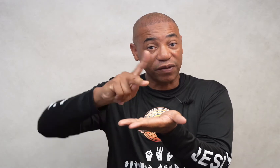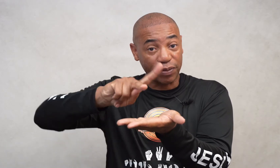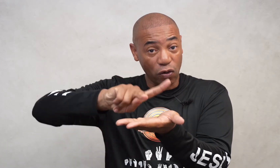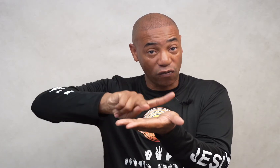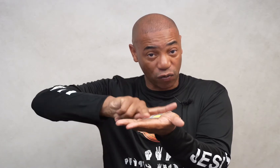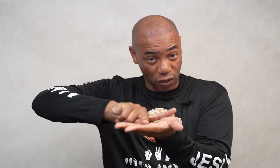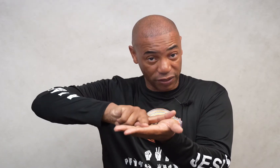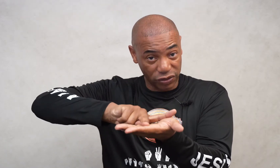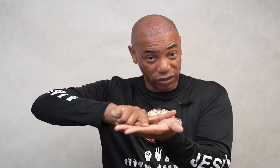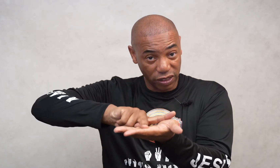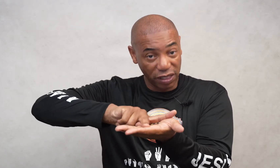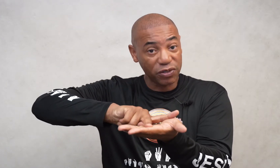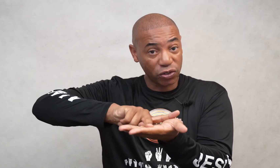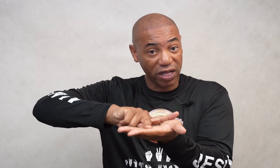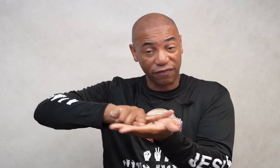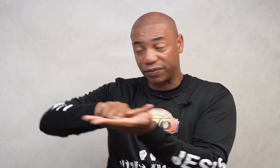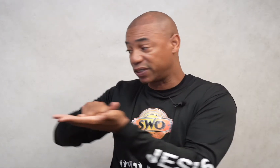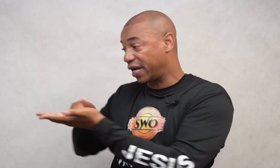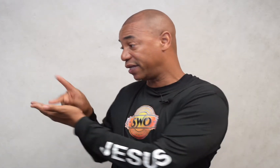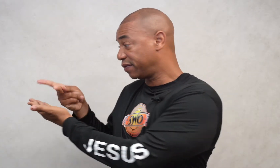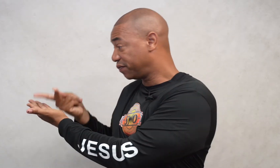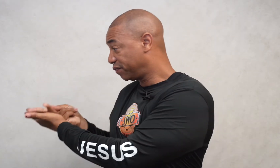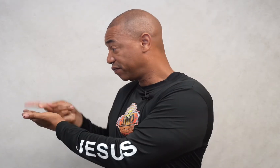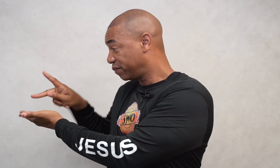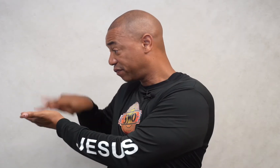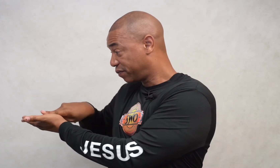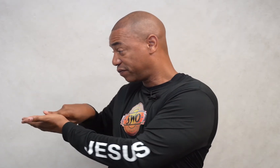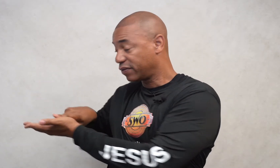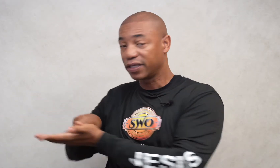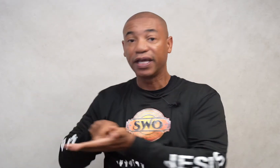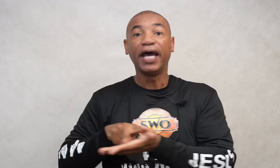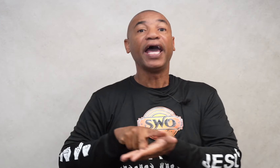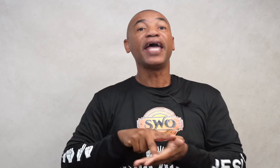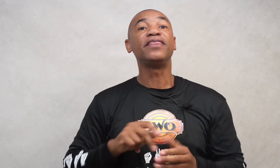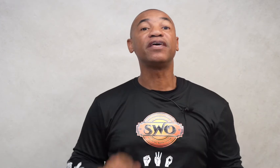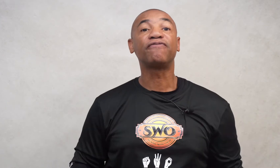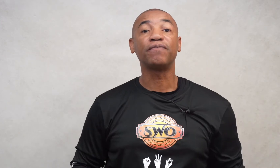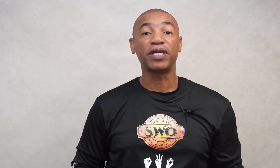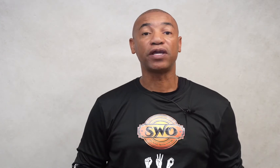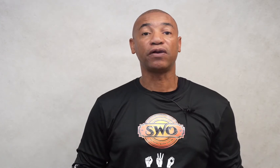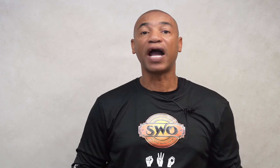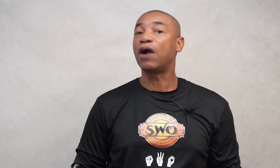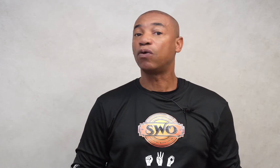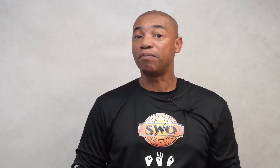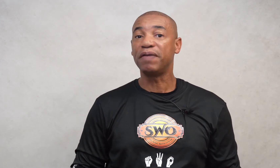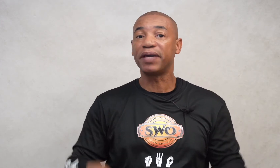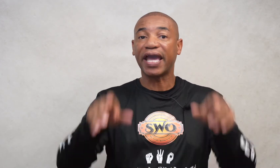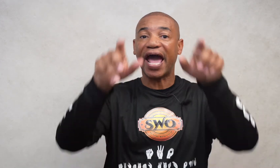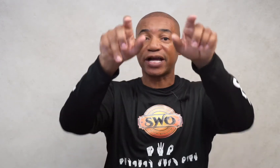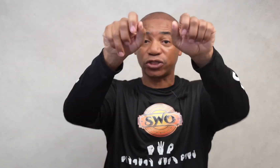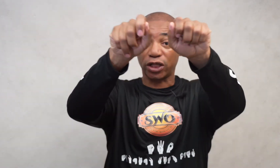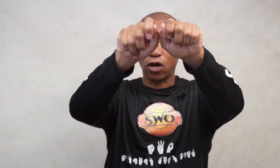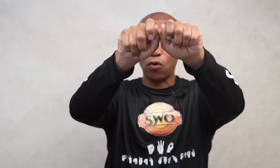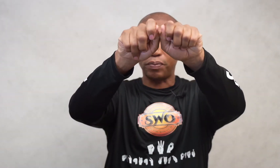it over once. Let me show you that from the side. And then from here, I will mimic actually opening